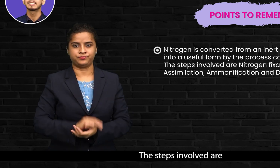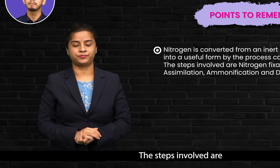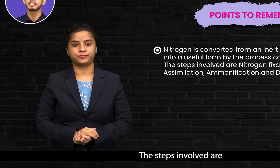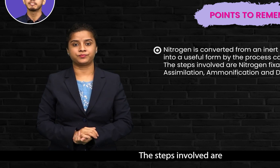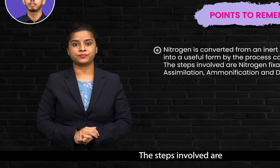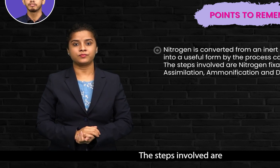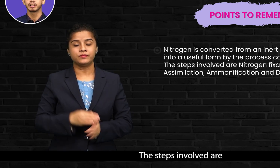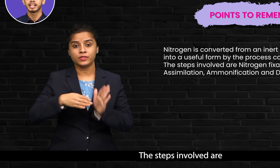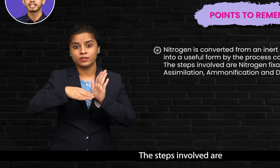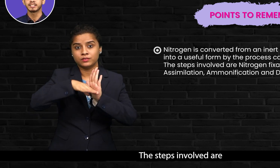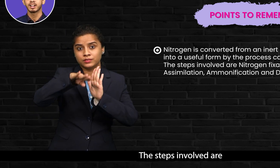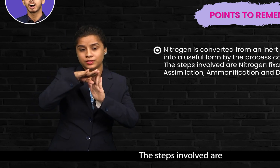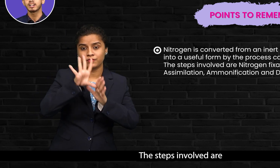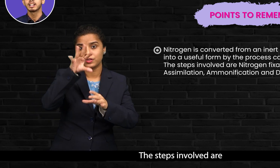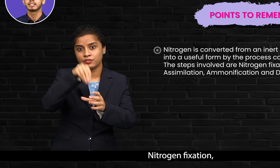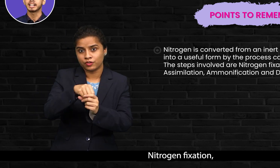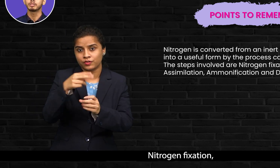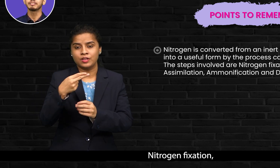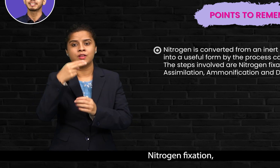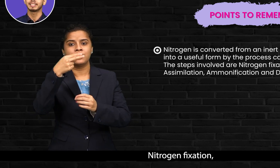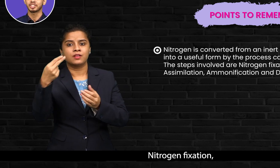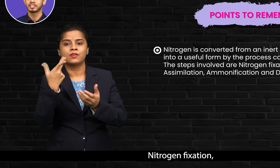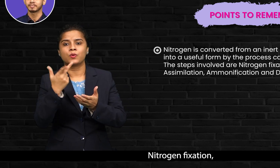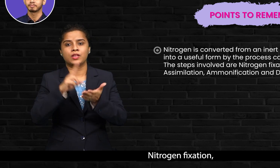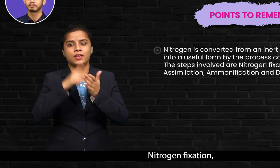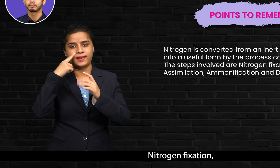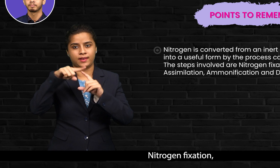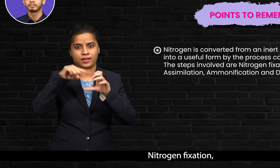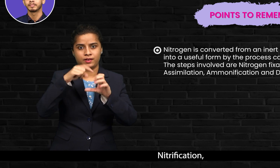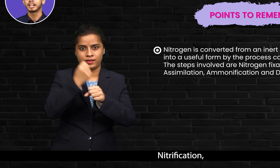The steps involved in it are nitrogen fixation,